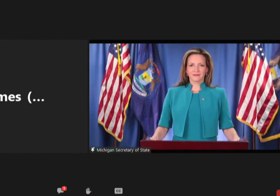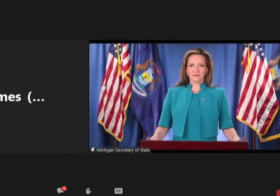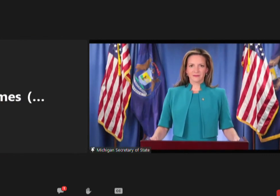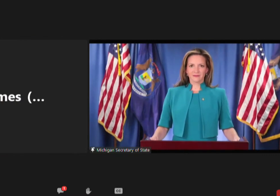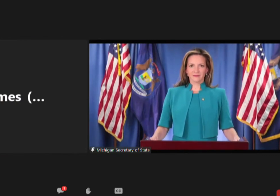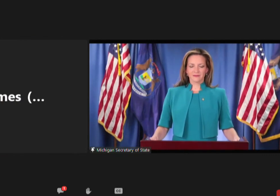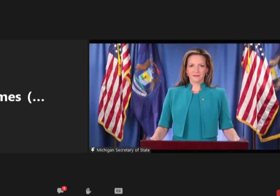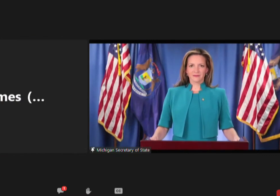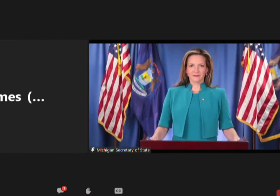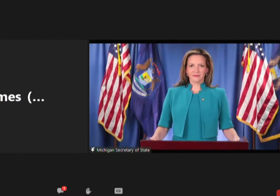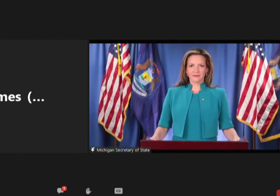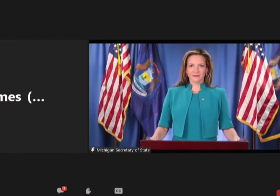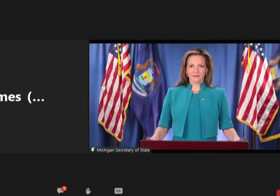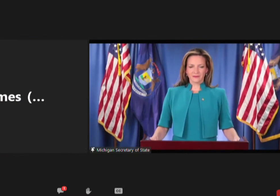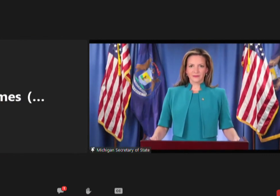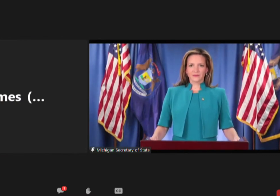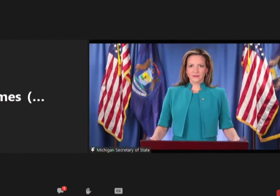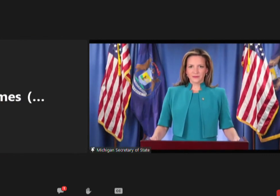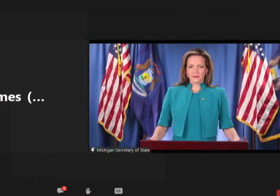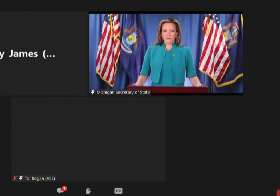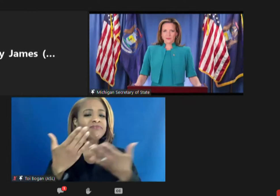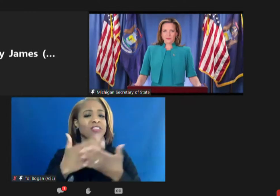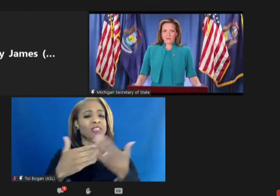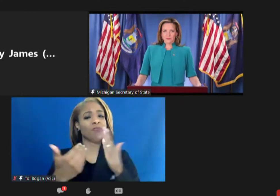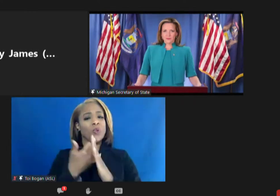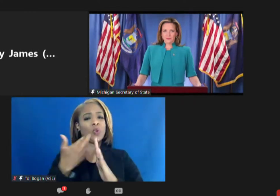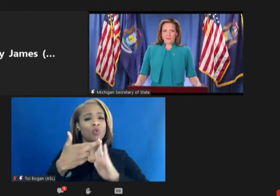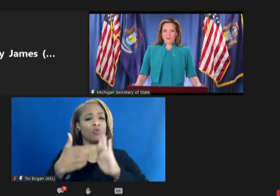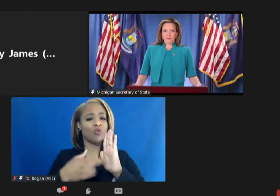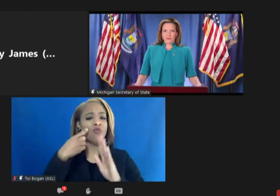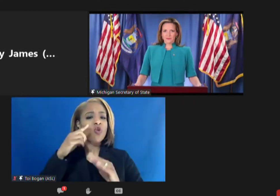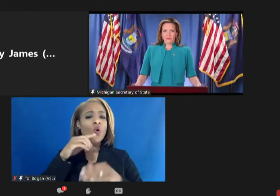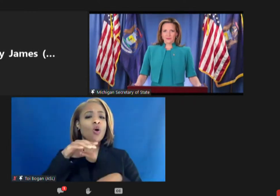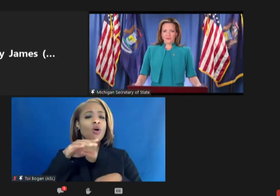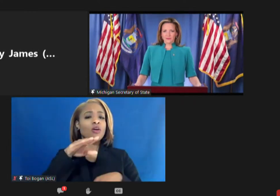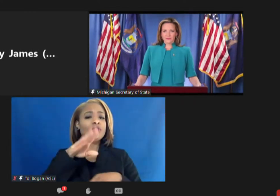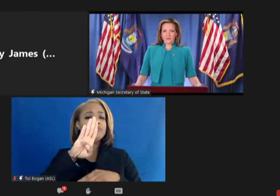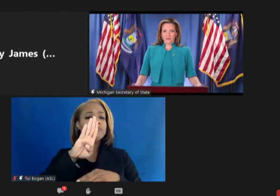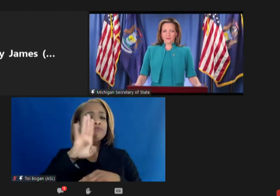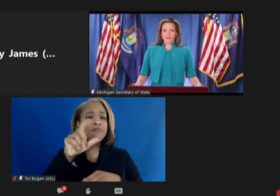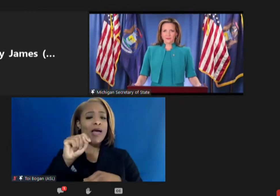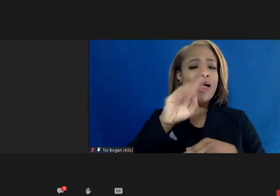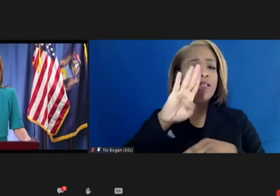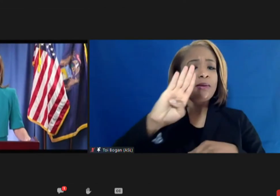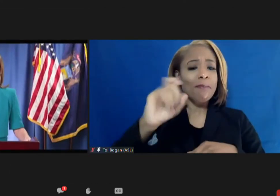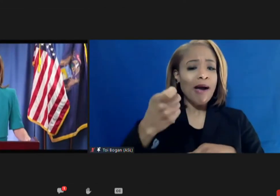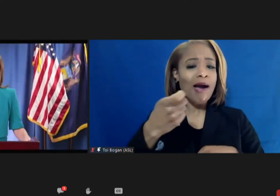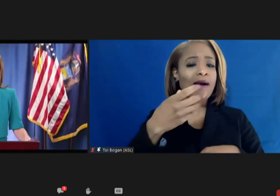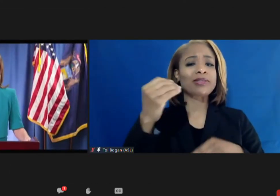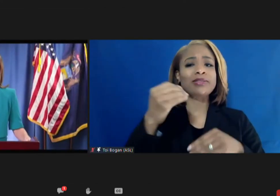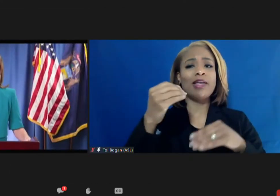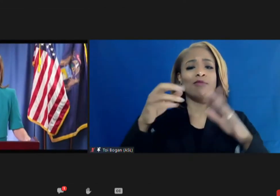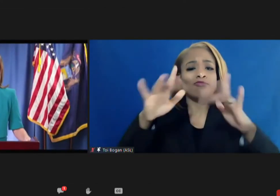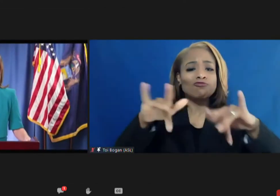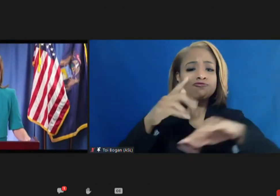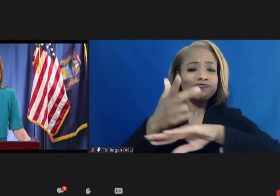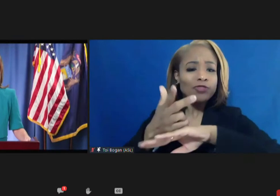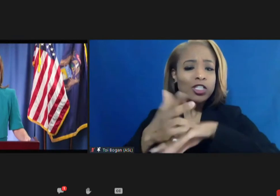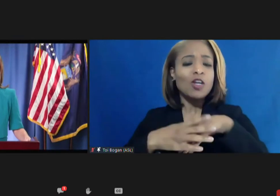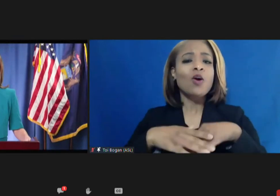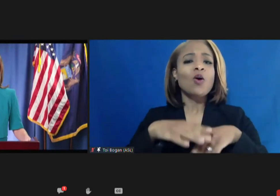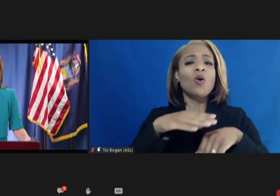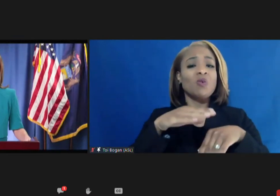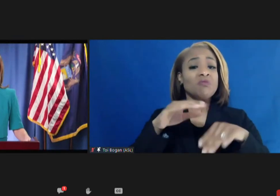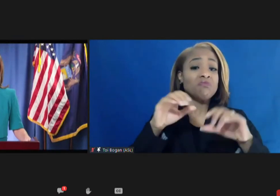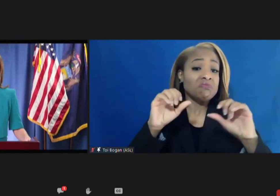Byram mentioned that some of the new regulations for ballot drop boxes, video recordings, and so on could